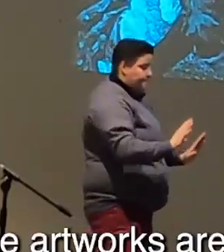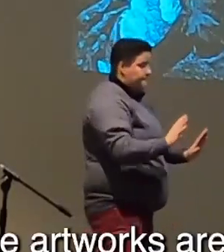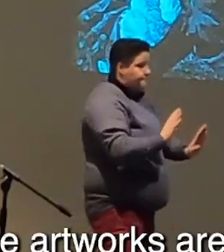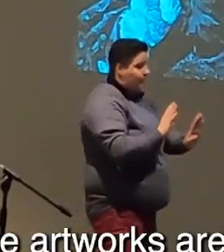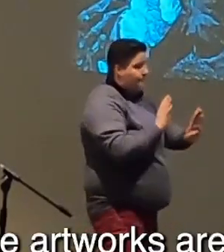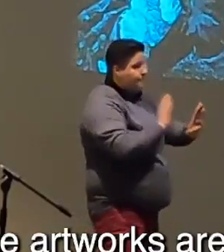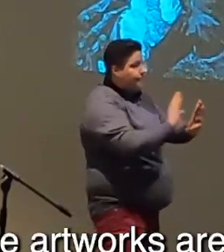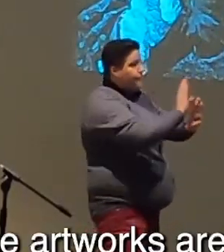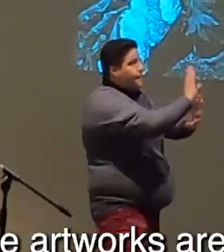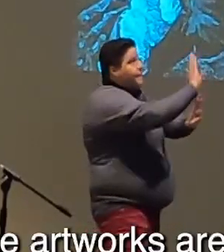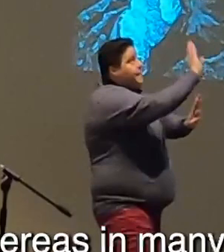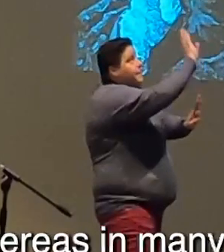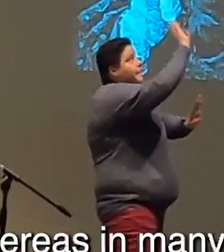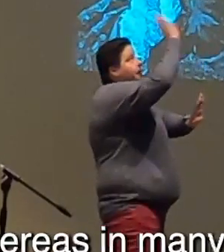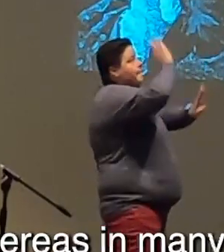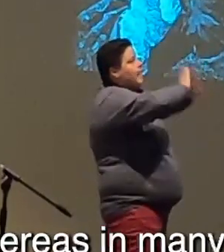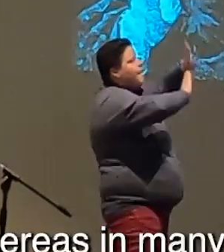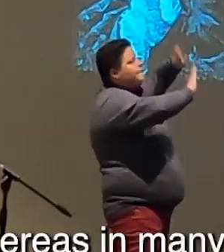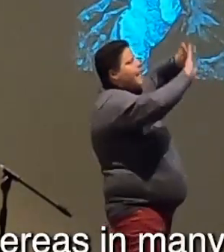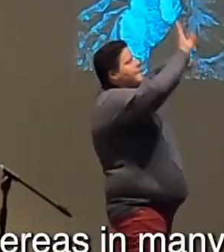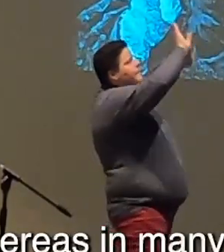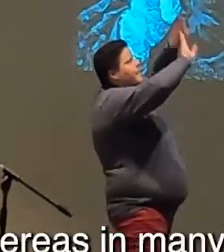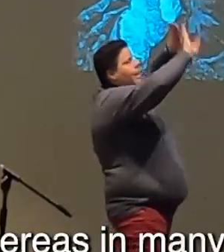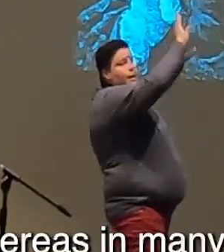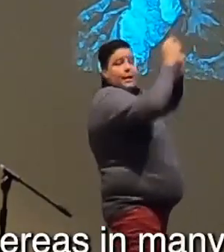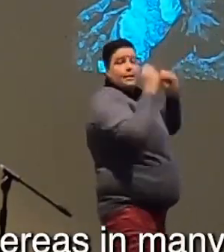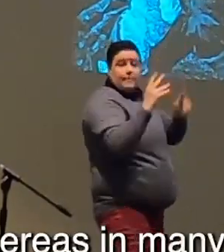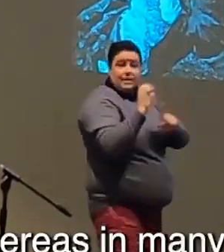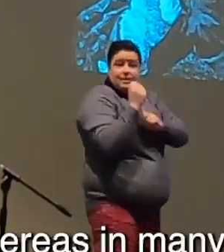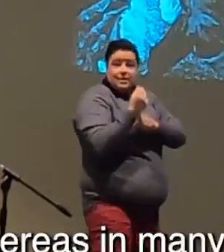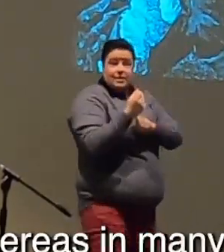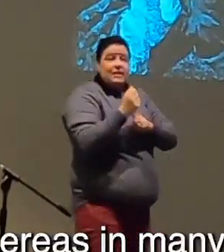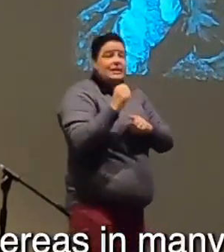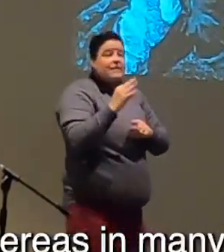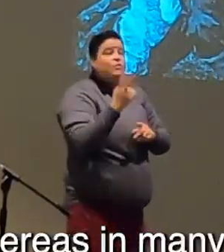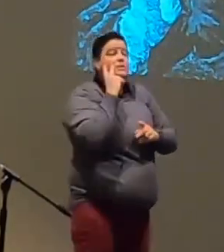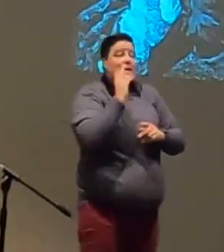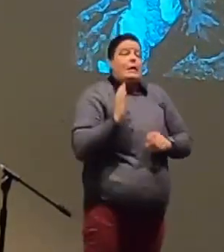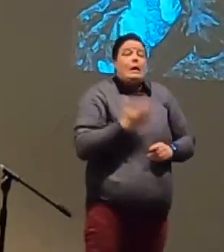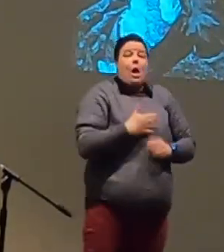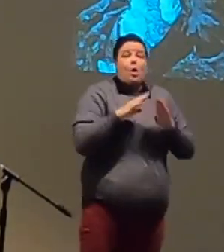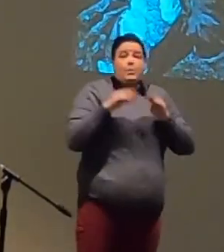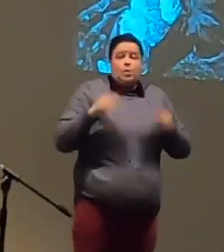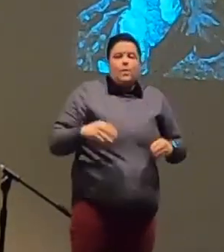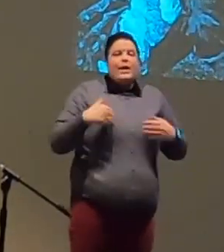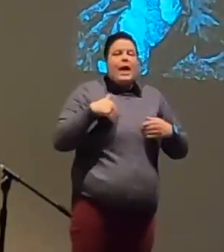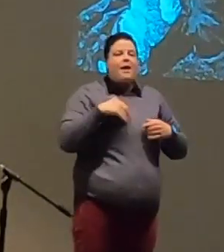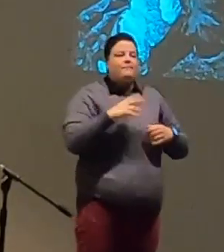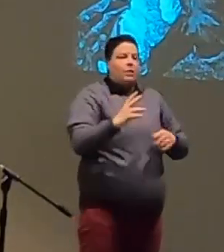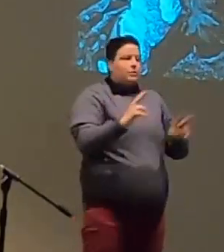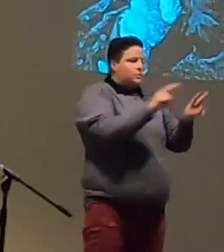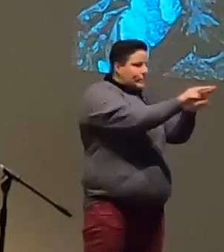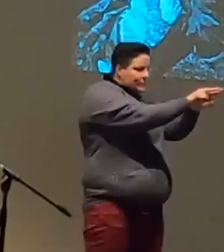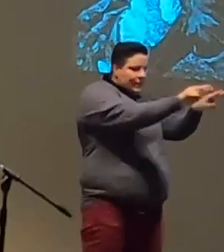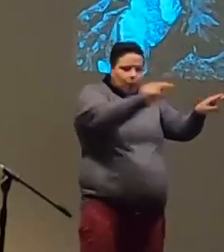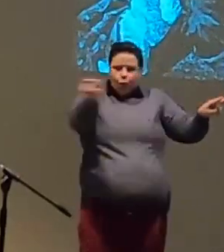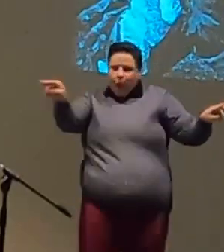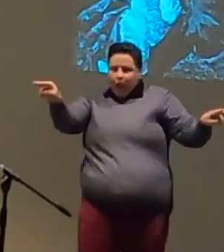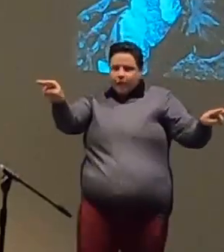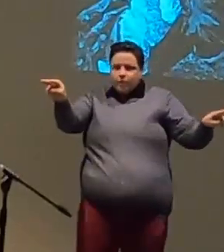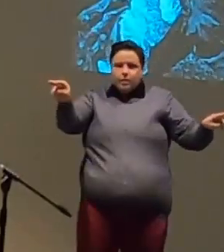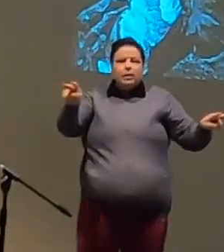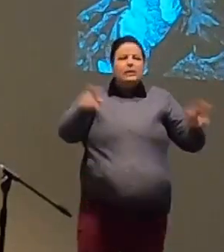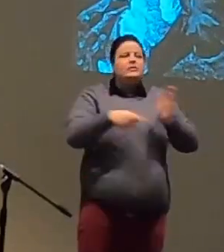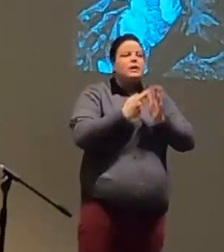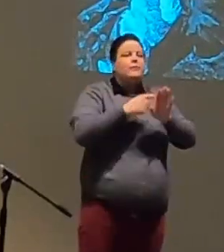top of one another, whereas in many cases, if you go through our museum, we sort of have a center line that we hang on. Sometimes